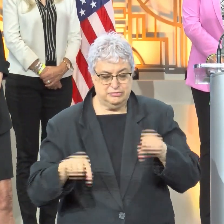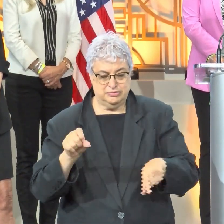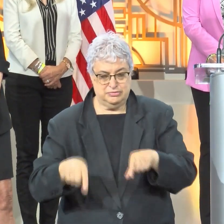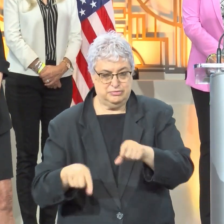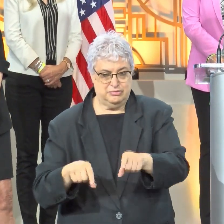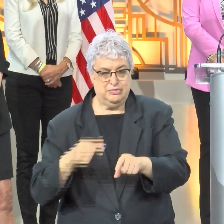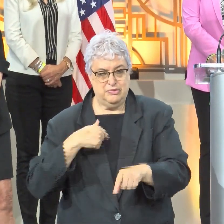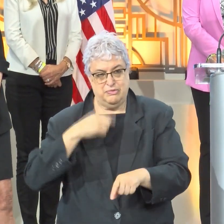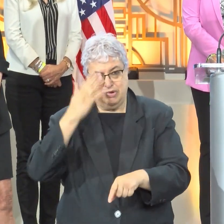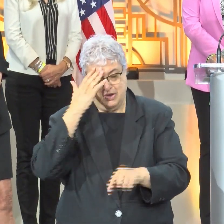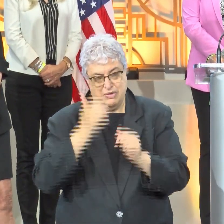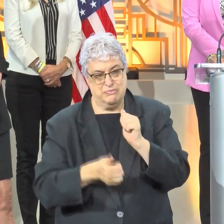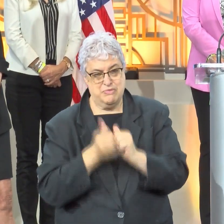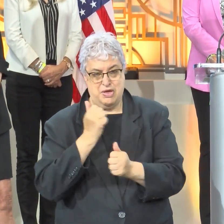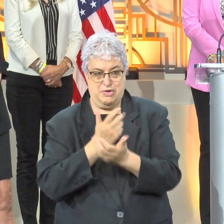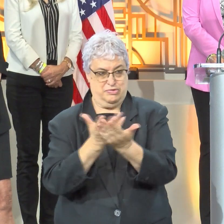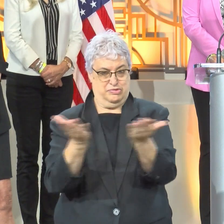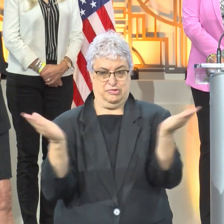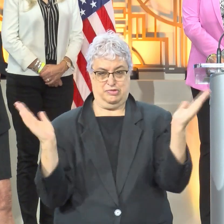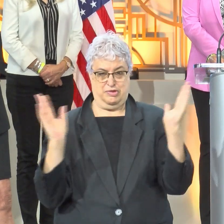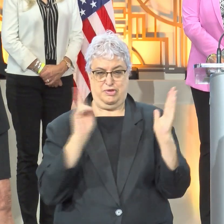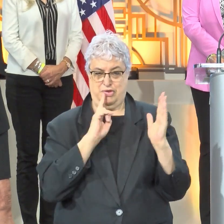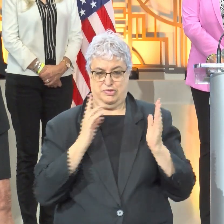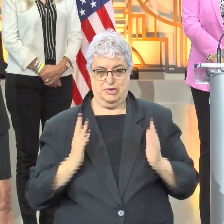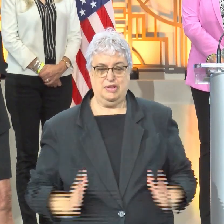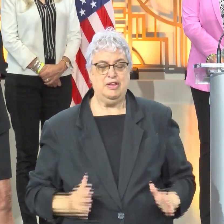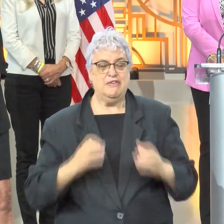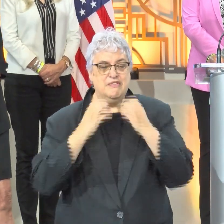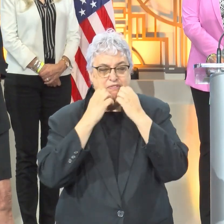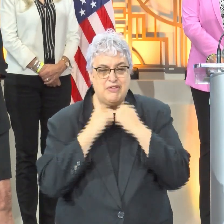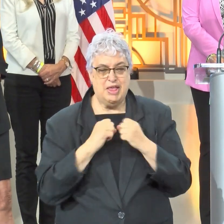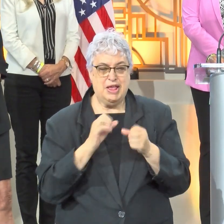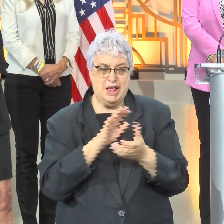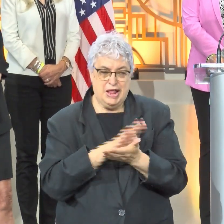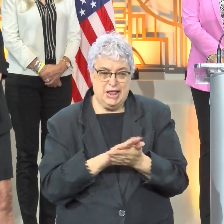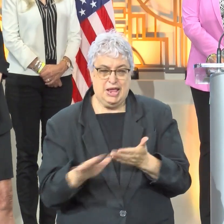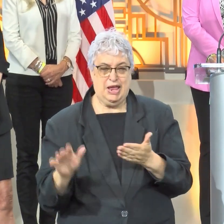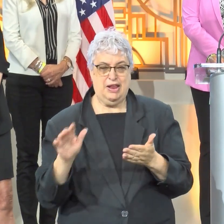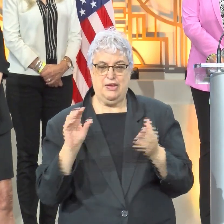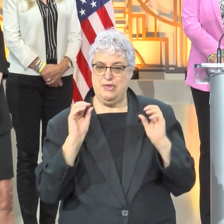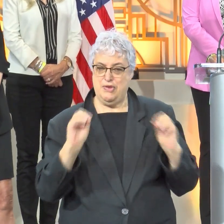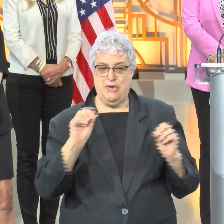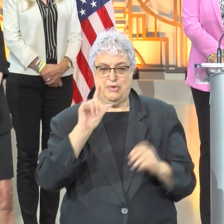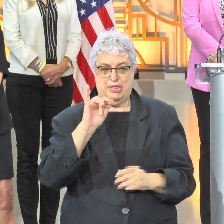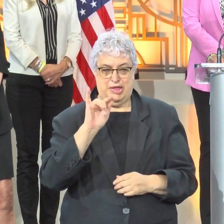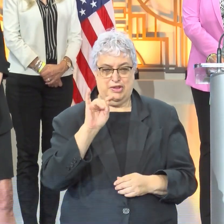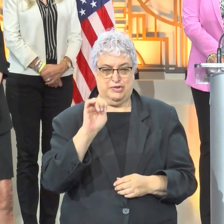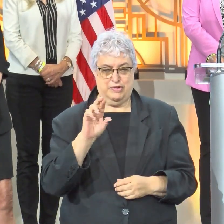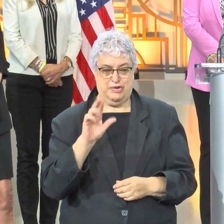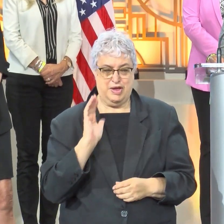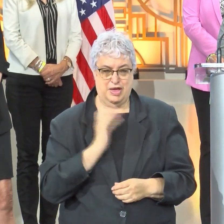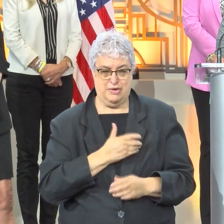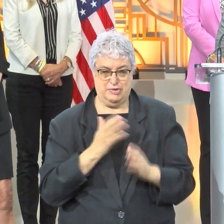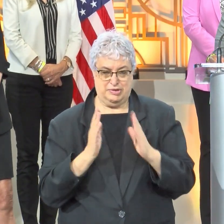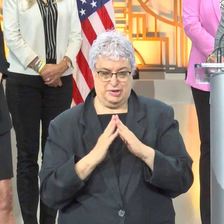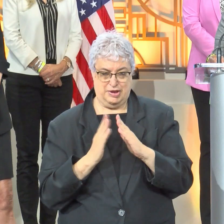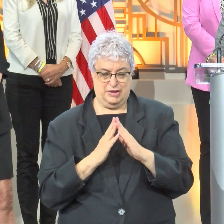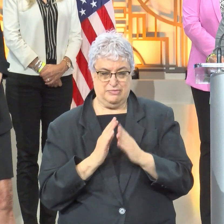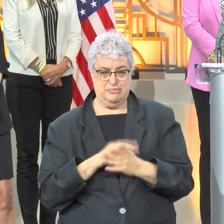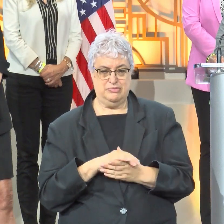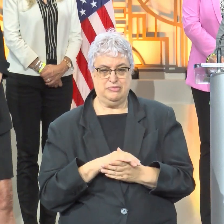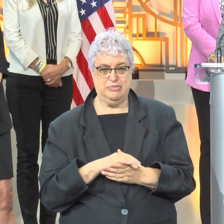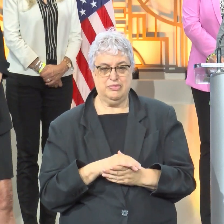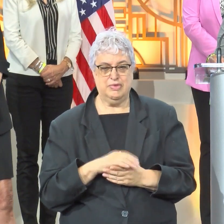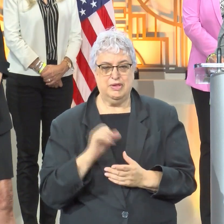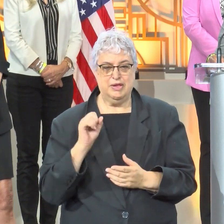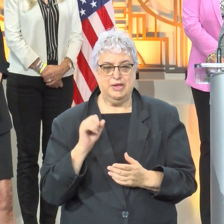know that the overwhelming majority of Houstonians value a clean, litter-free city. So, Vice Mayor Pro Tem